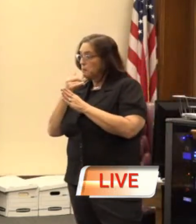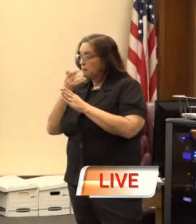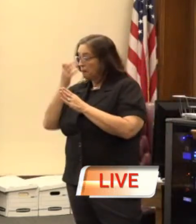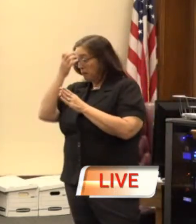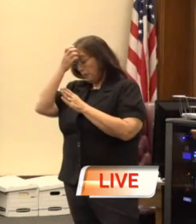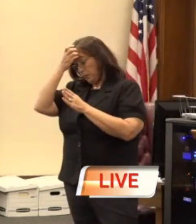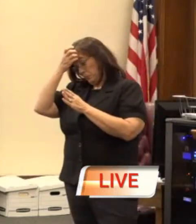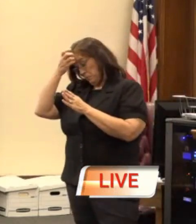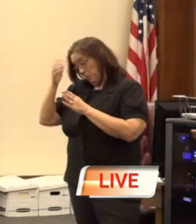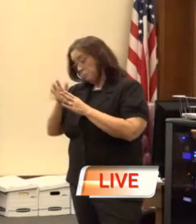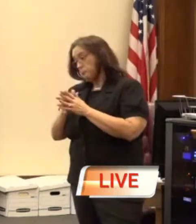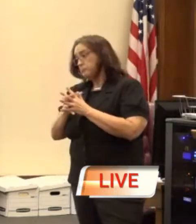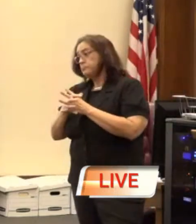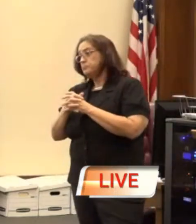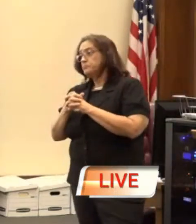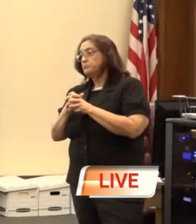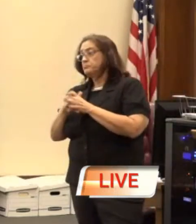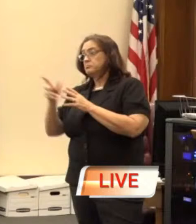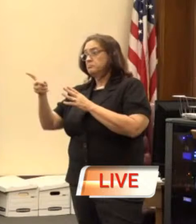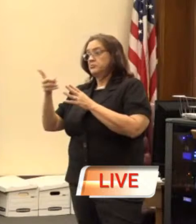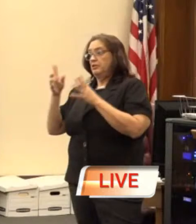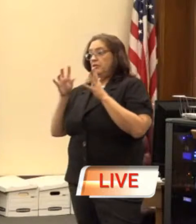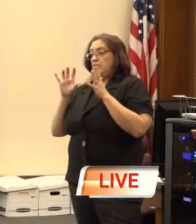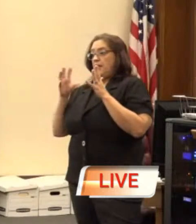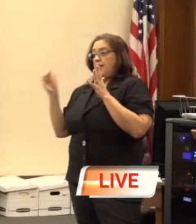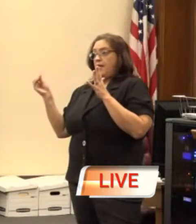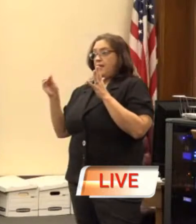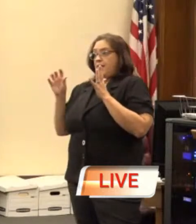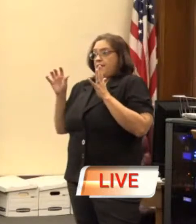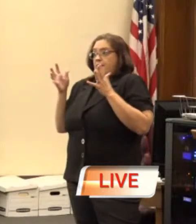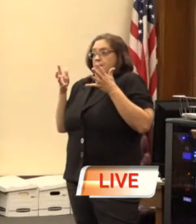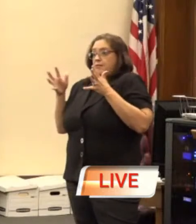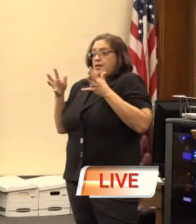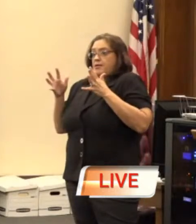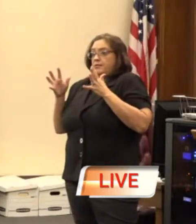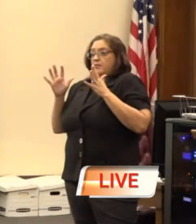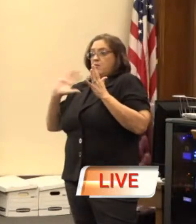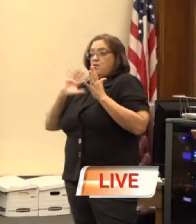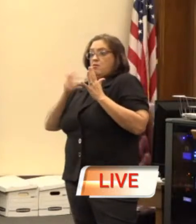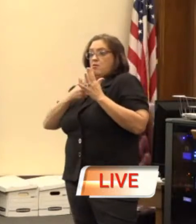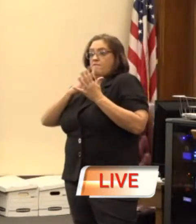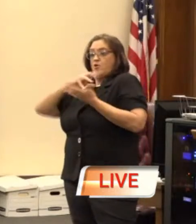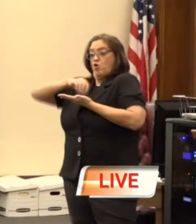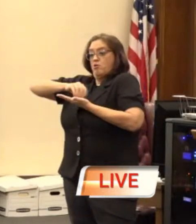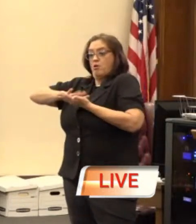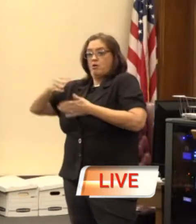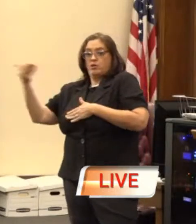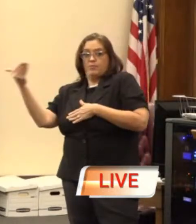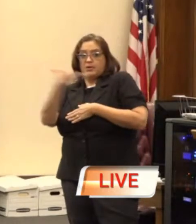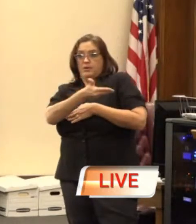affidavit. And that completes our tender. All right.